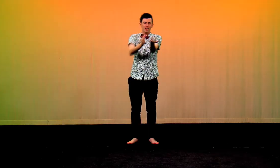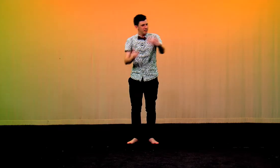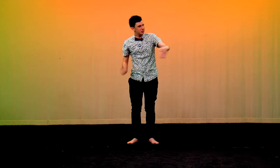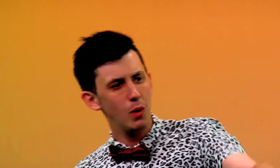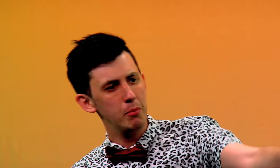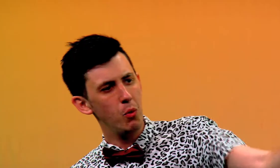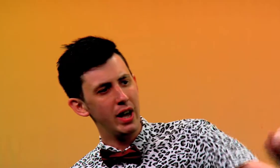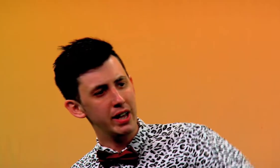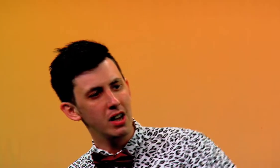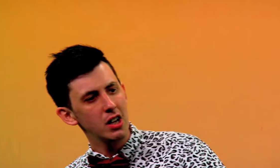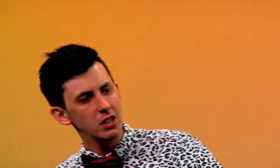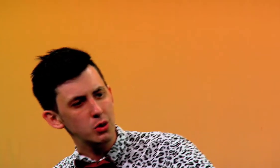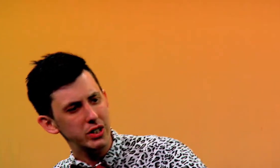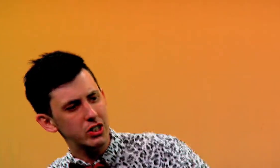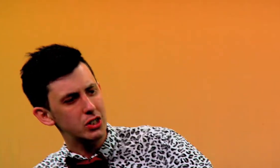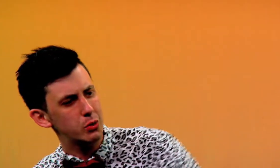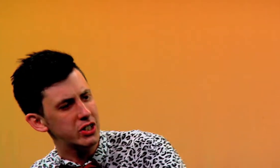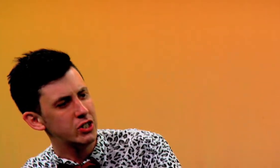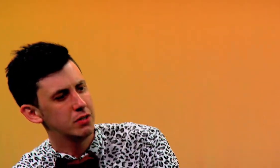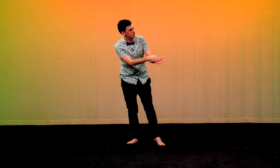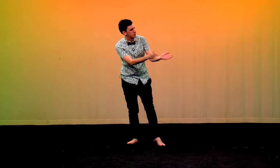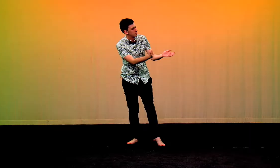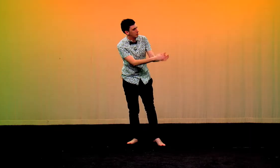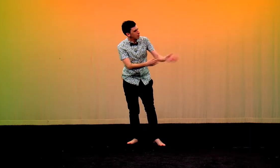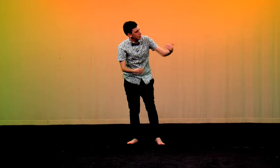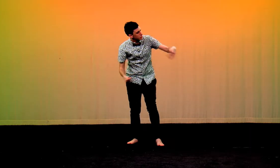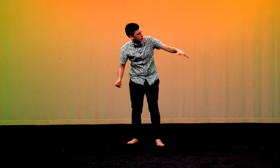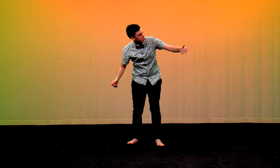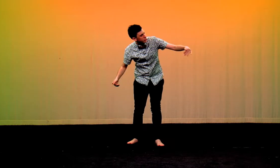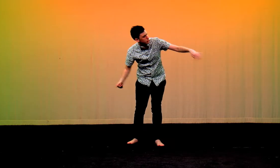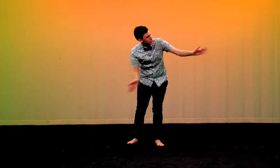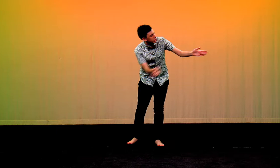he swam away. Swish, swish, swish, swish.